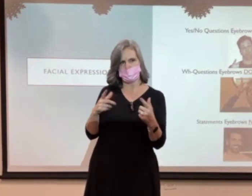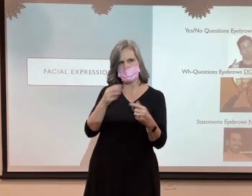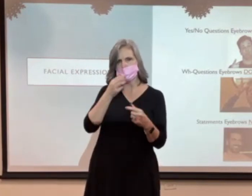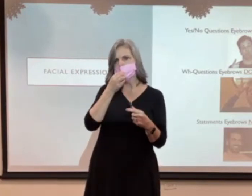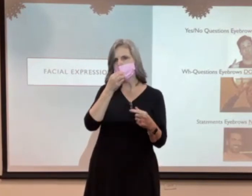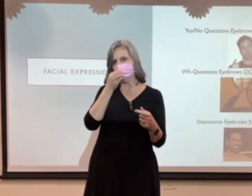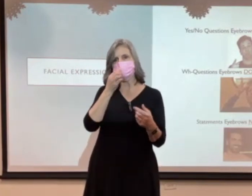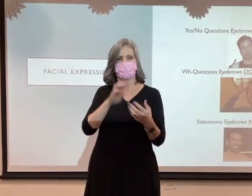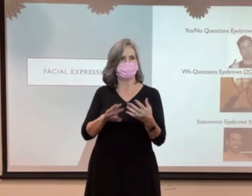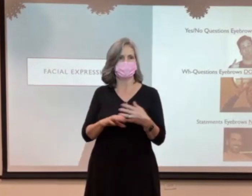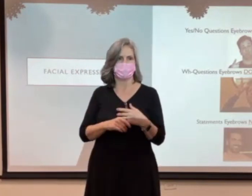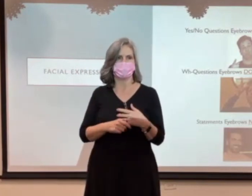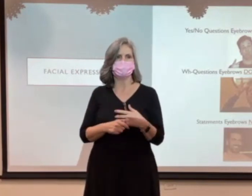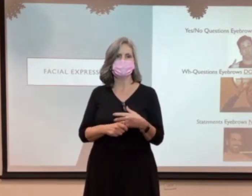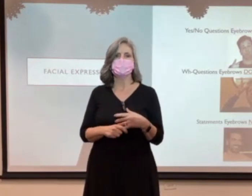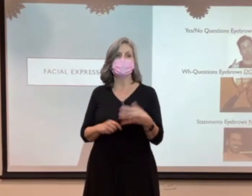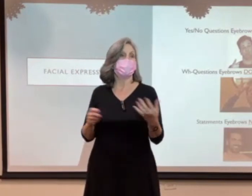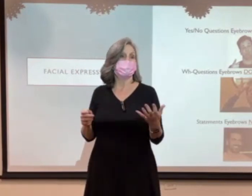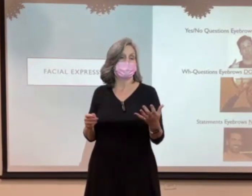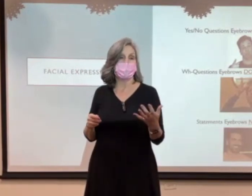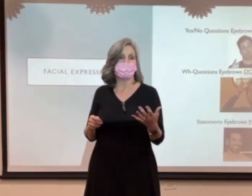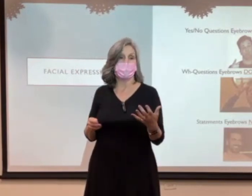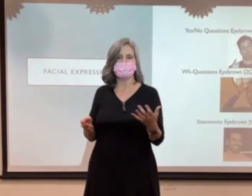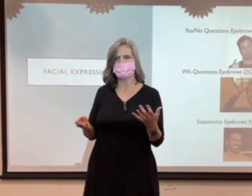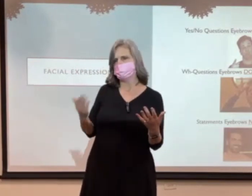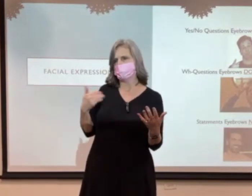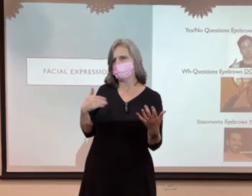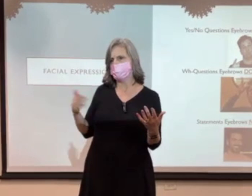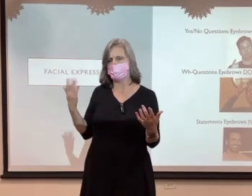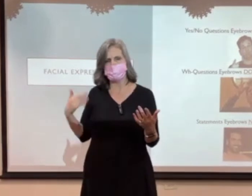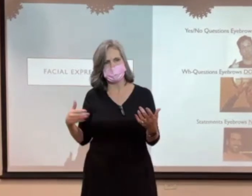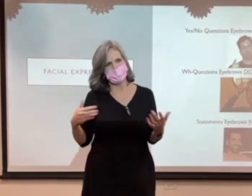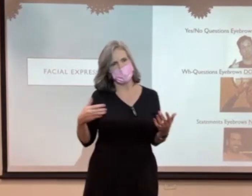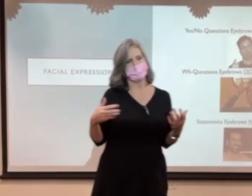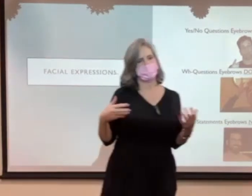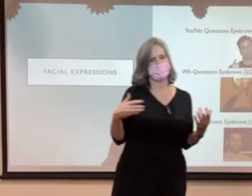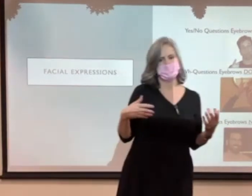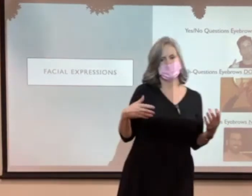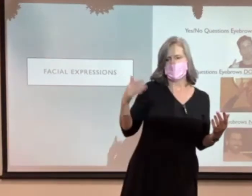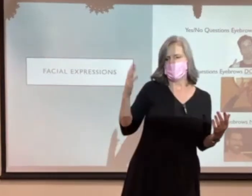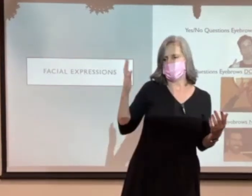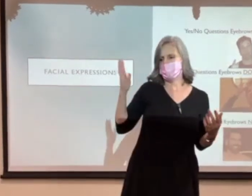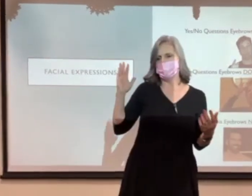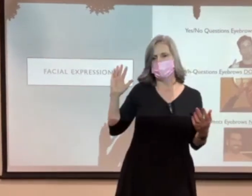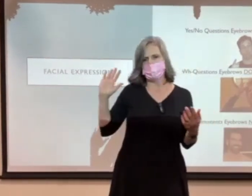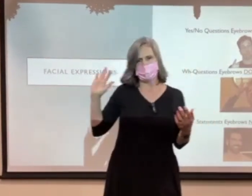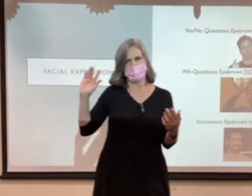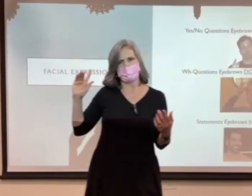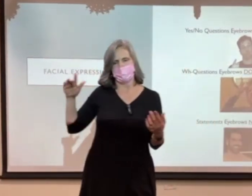language that use sign language in them. No Ordinary Hero was turned on to me a couple of years ago with a woman who was deaf at